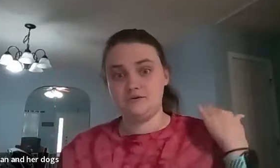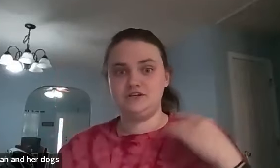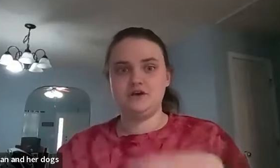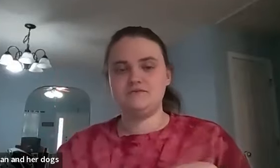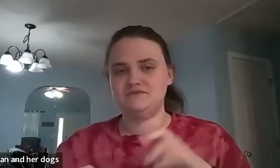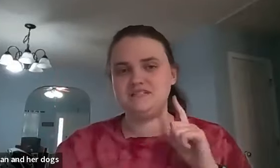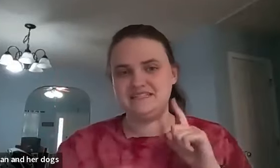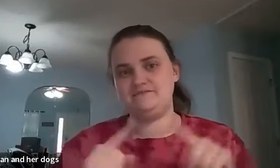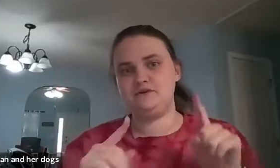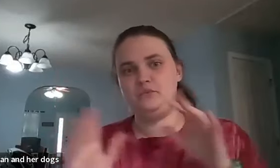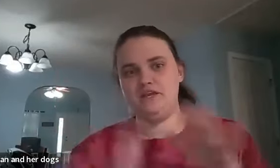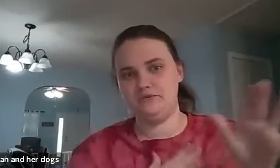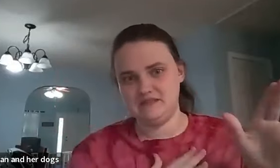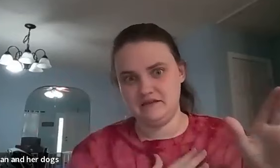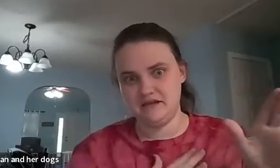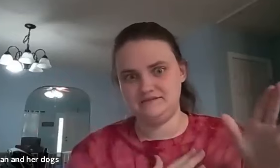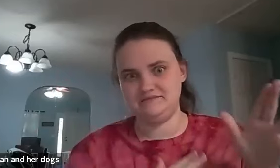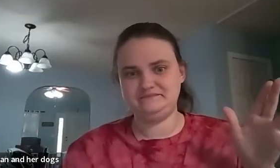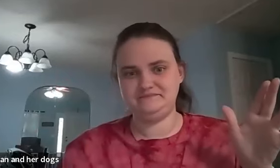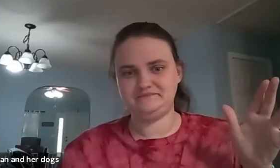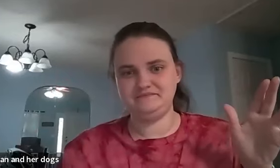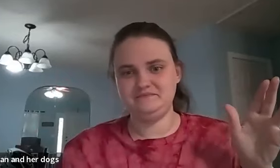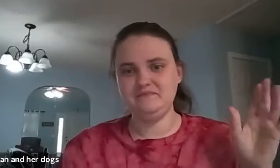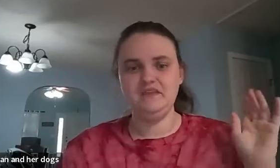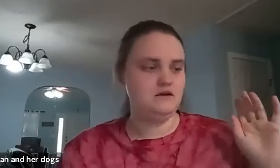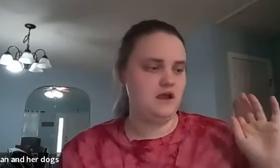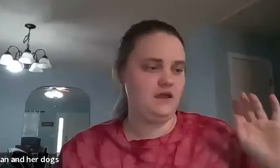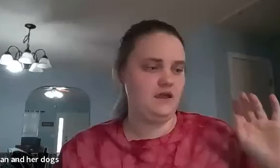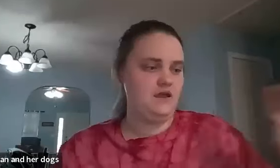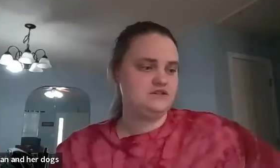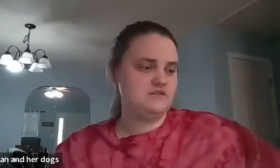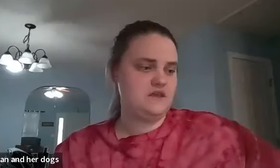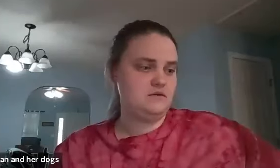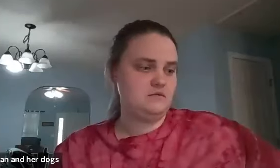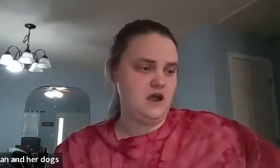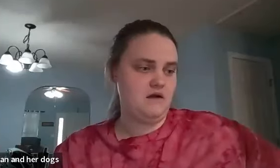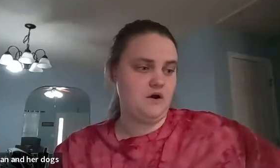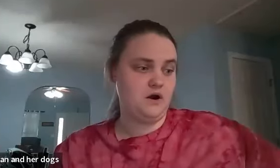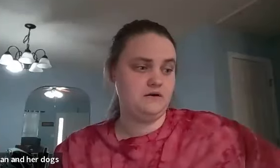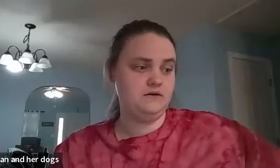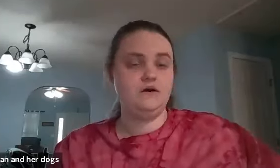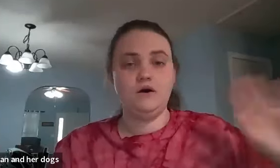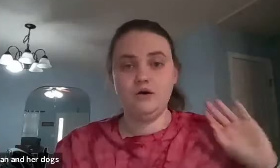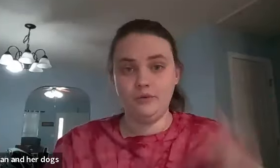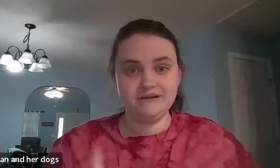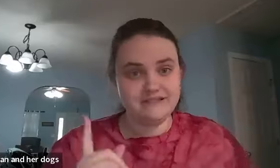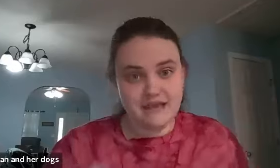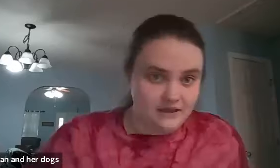ago. There's a different way you would sign that. Okay. So then we have our, day. I